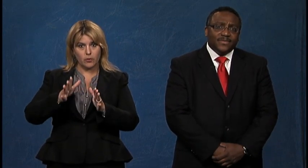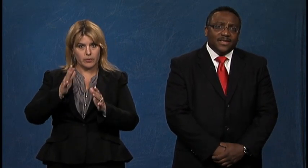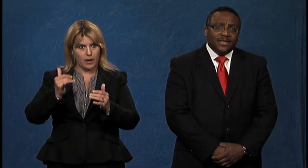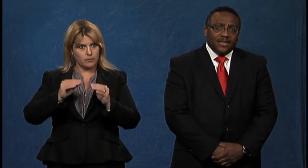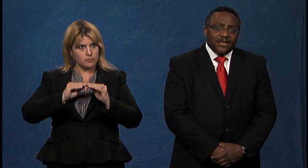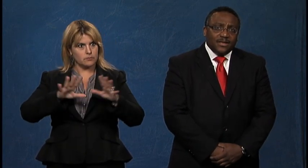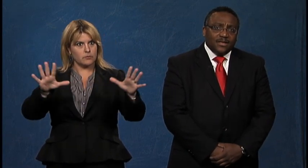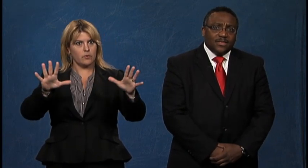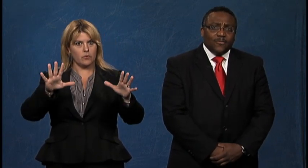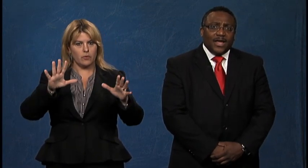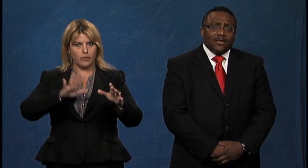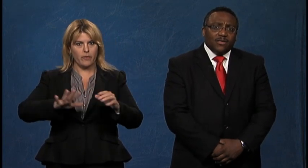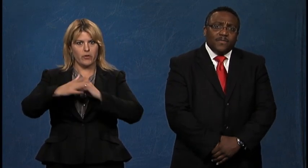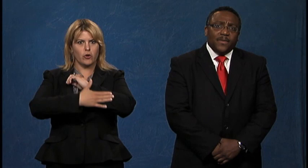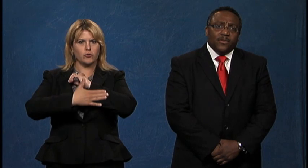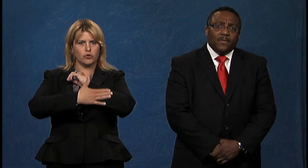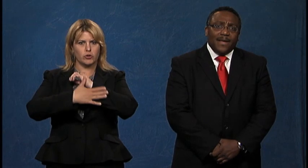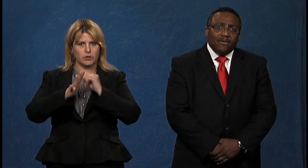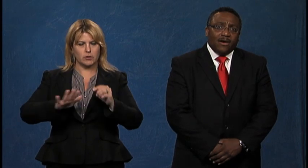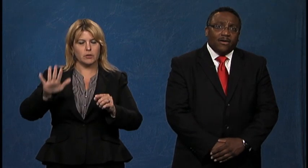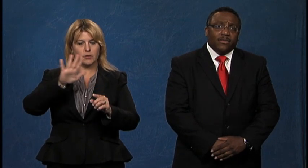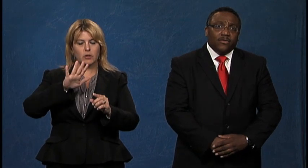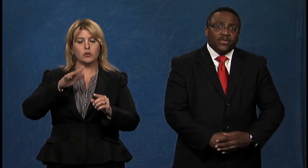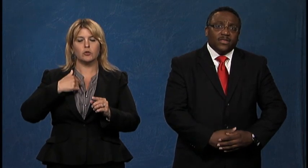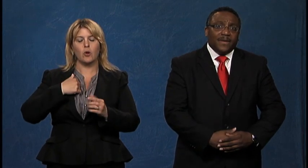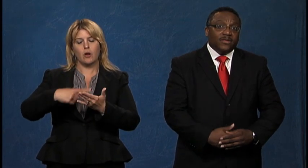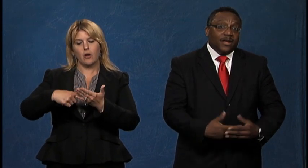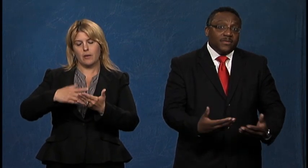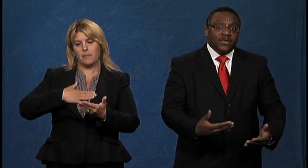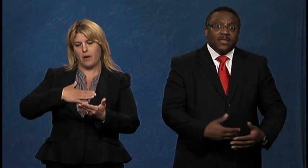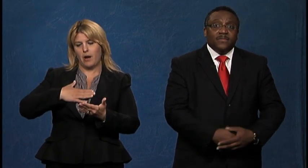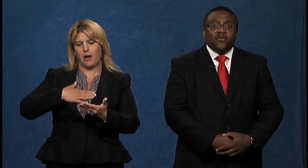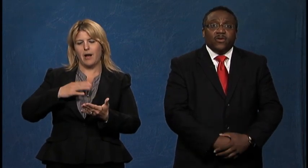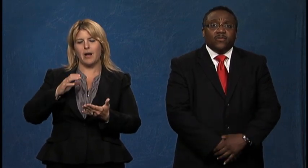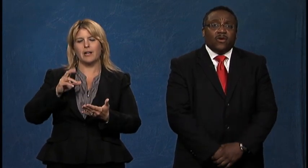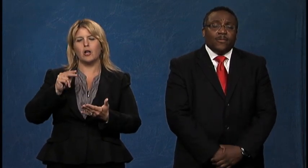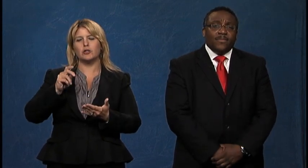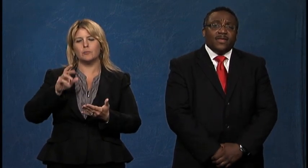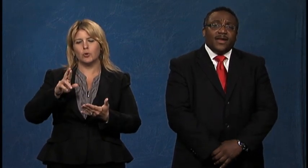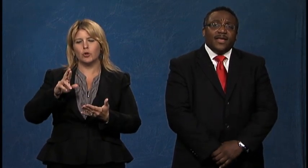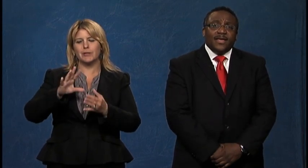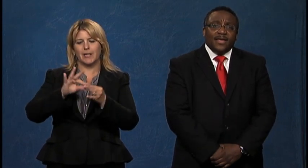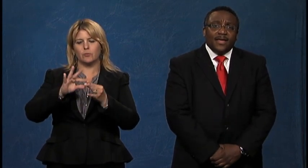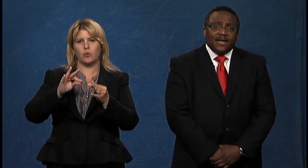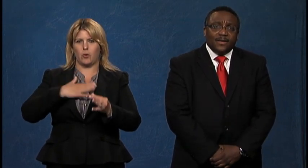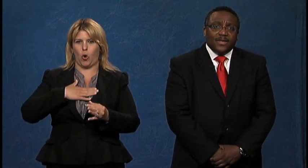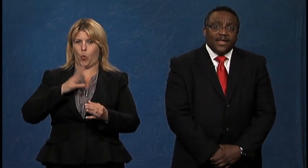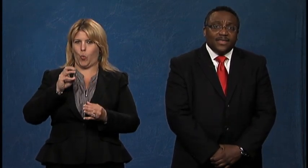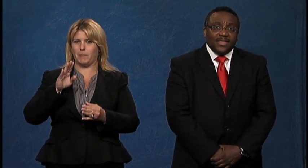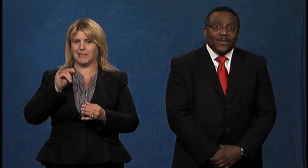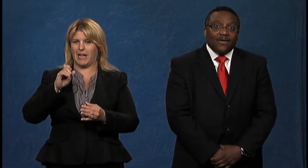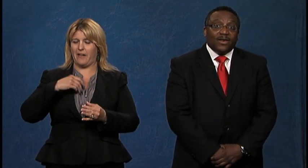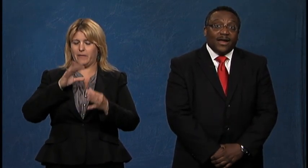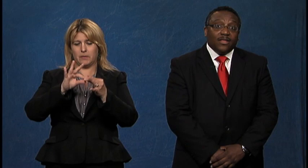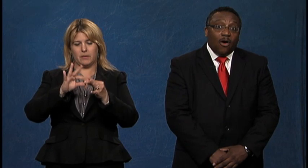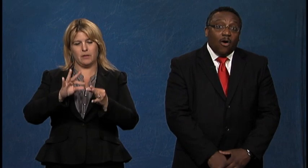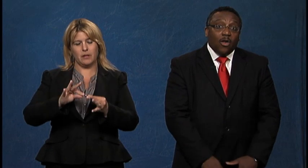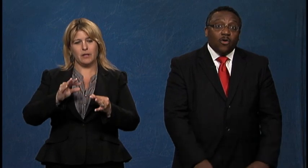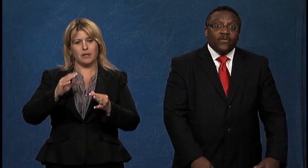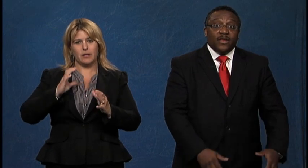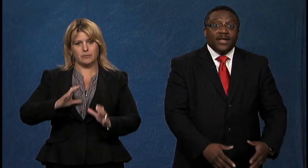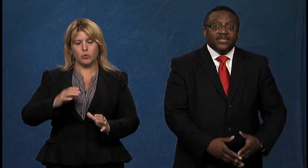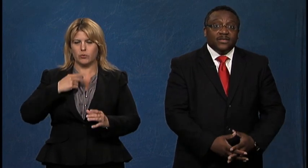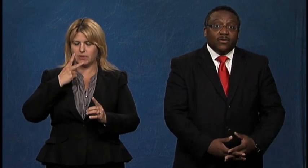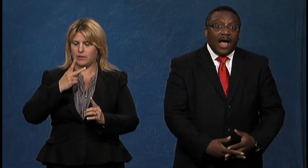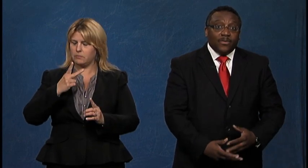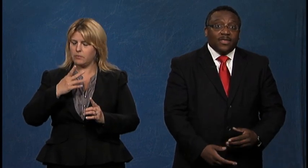nation. So when I talk to people about our services, about the customer testimonials on our website, and they see that we have clients all